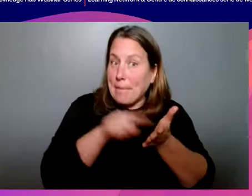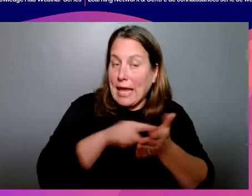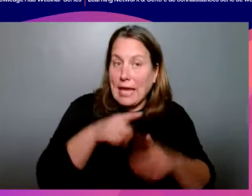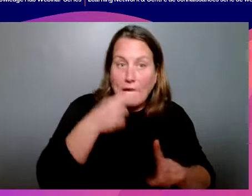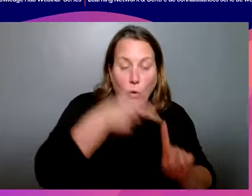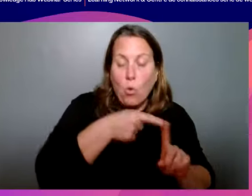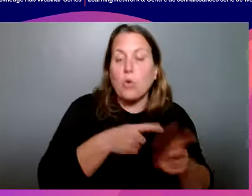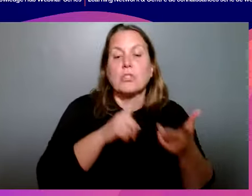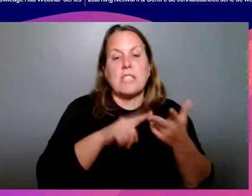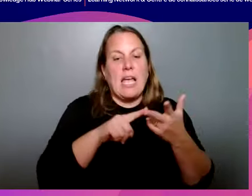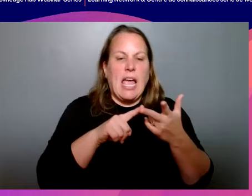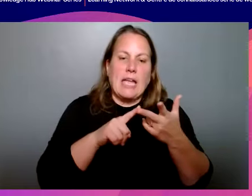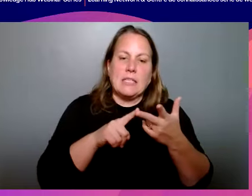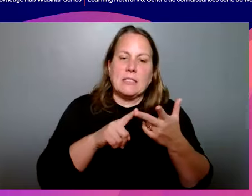staff.